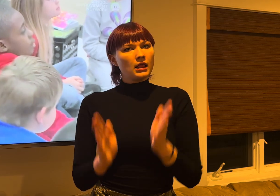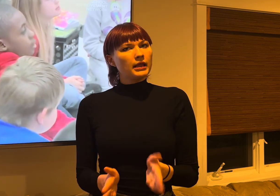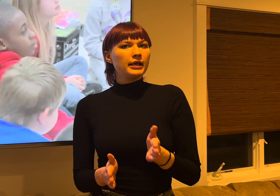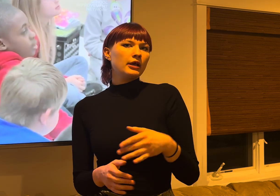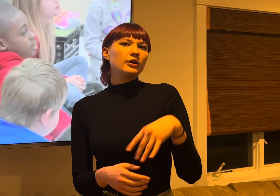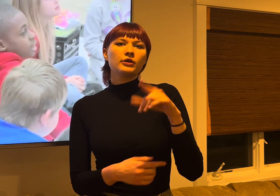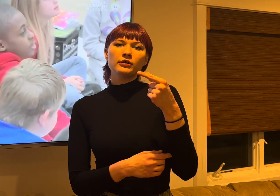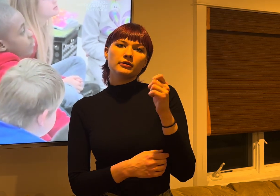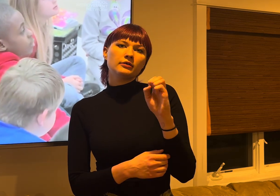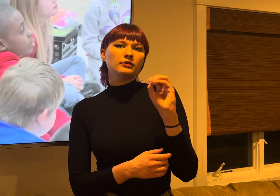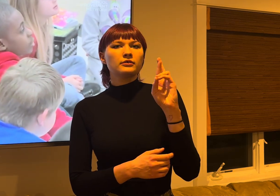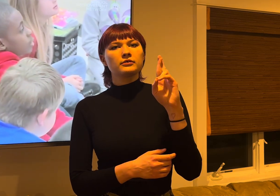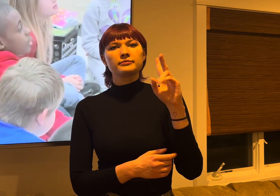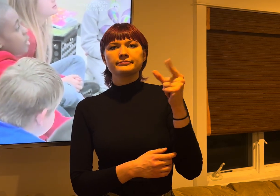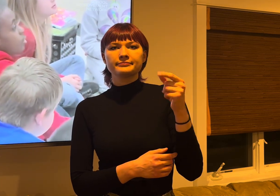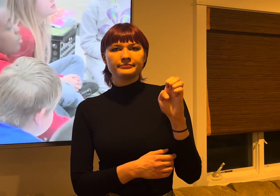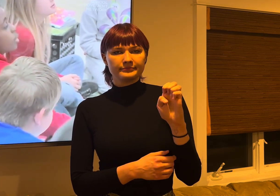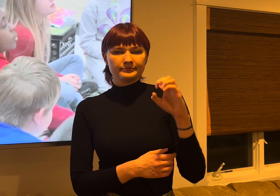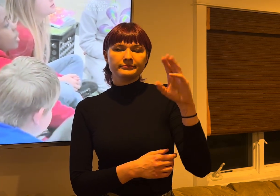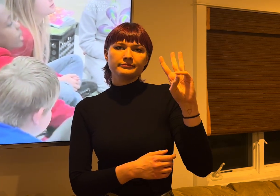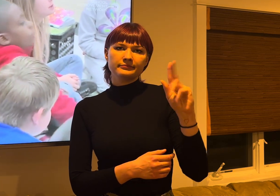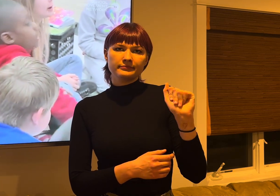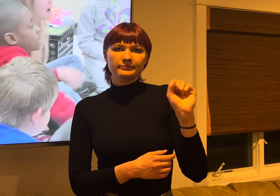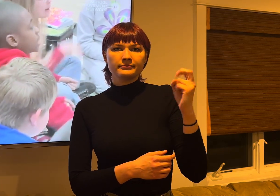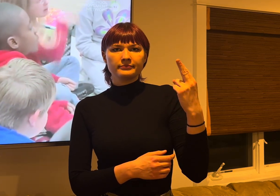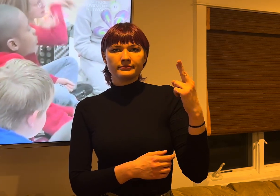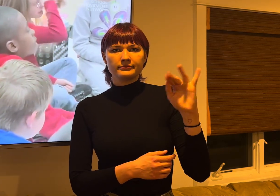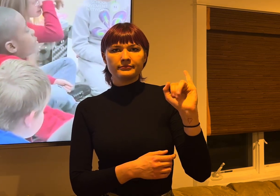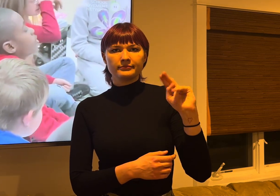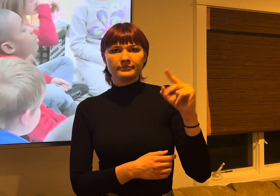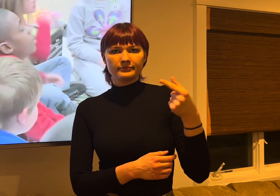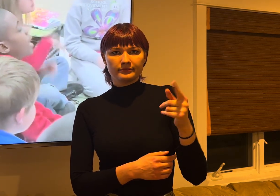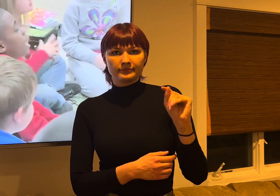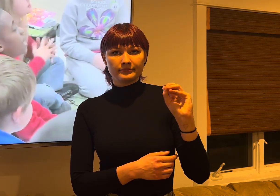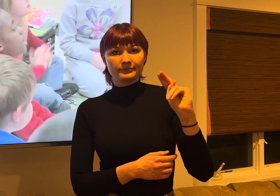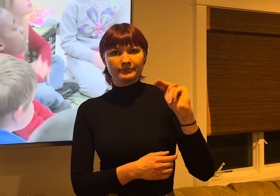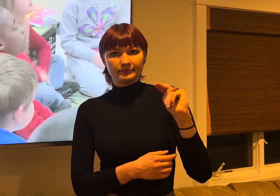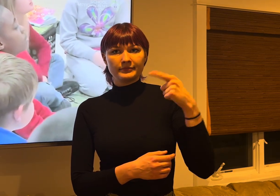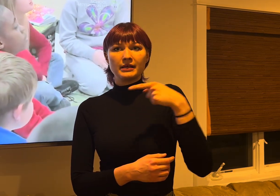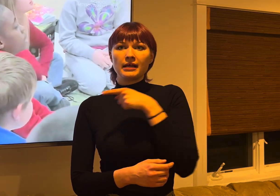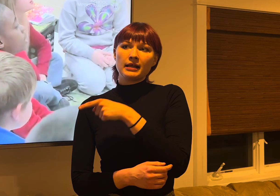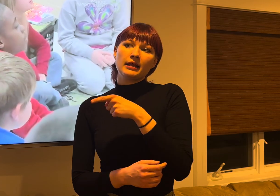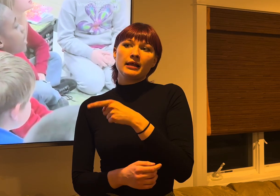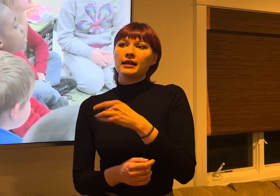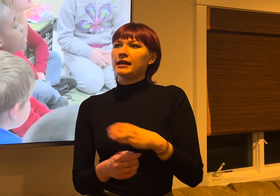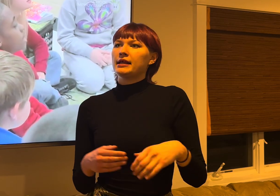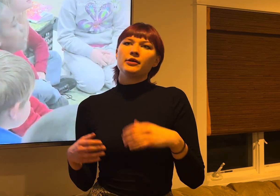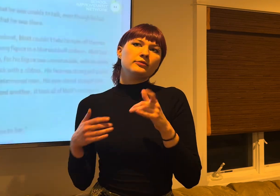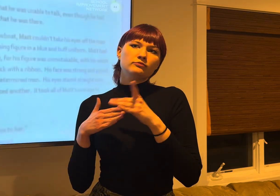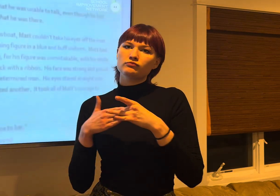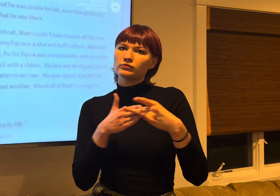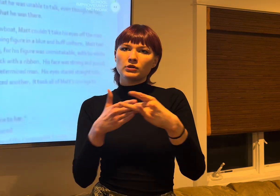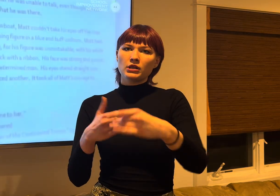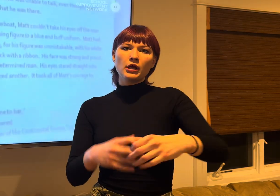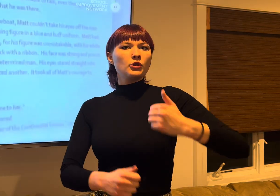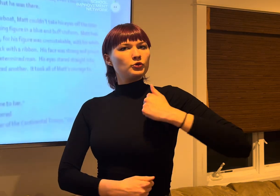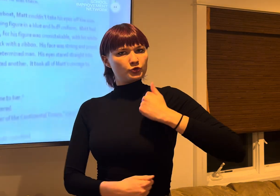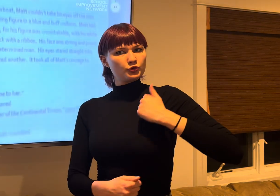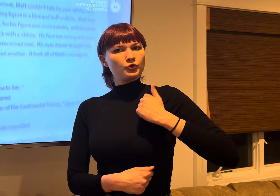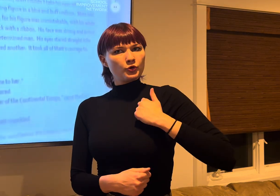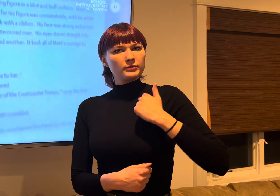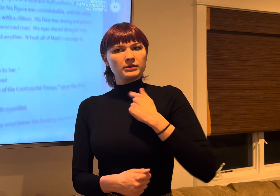reply. Where it says, Explain your thinking. well, when it says firm reply, it makes it look